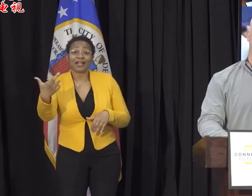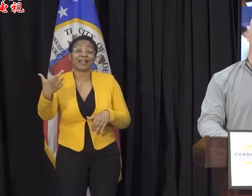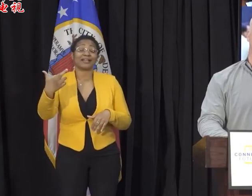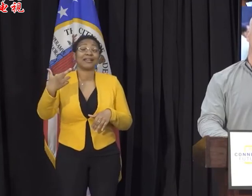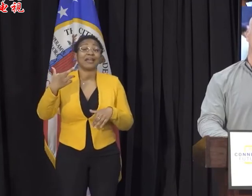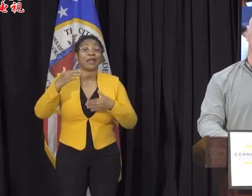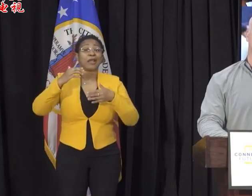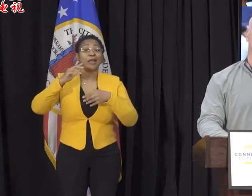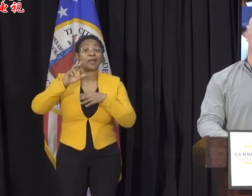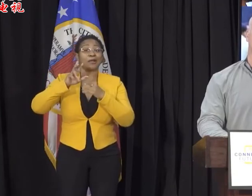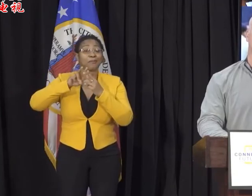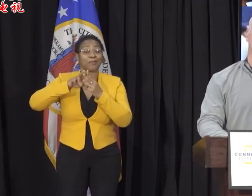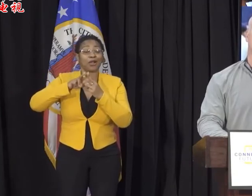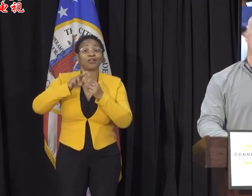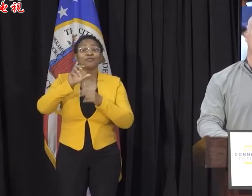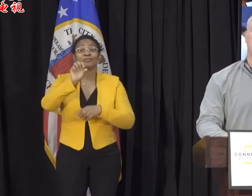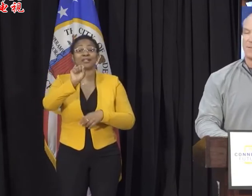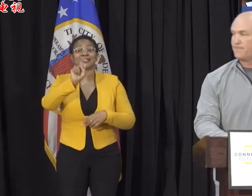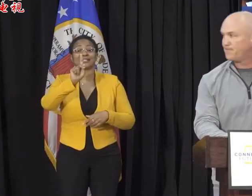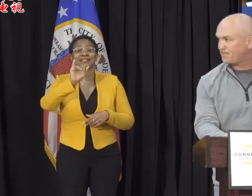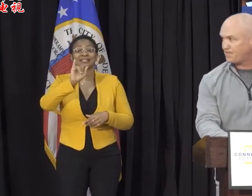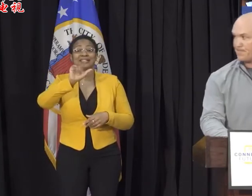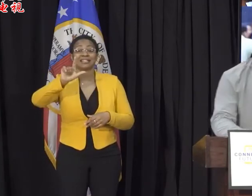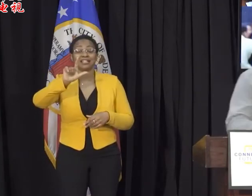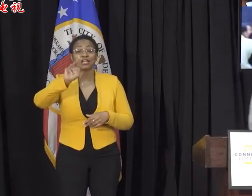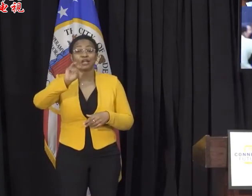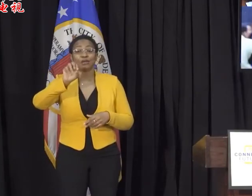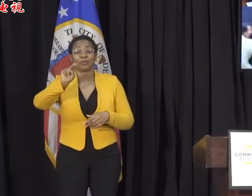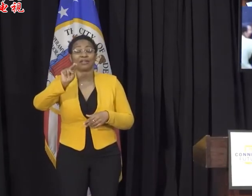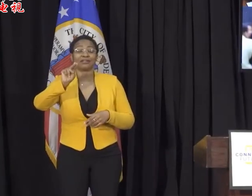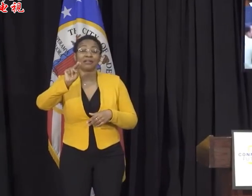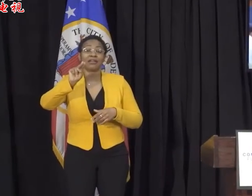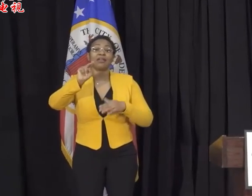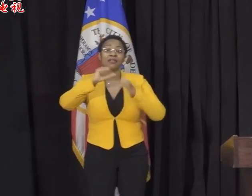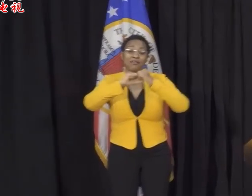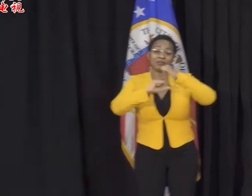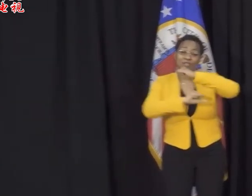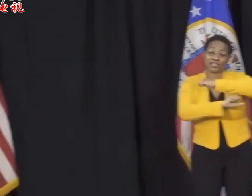philanthropy on the Skillman Foundation, Tonya Allen.